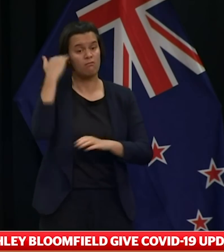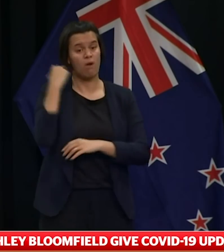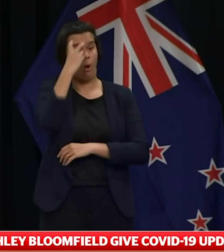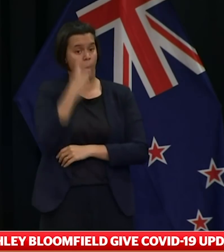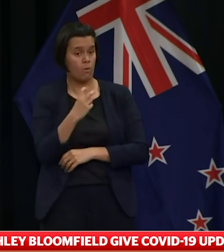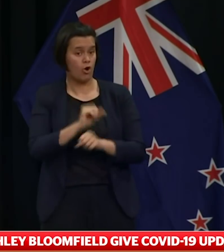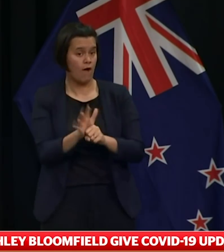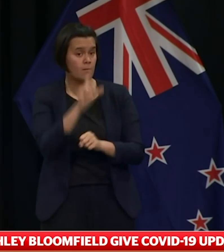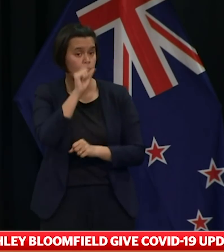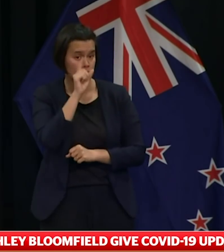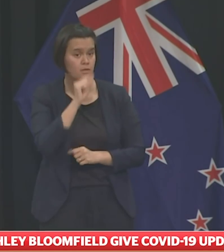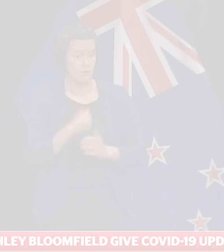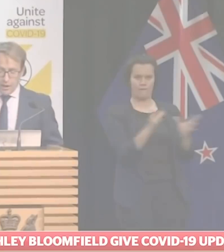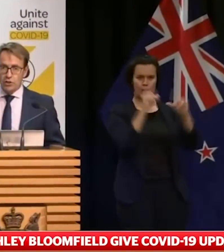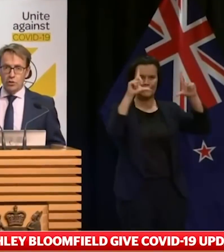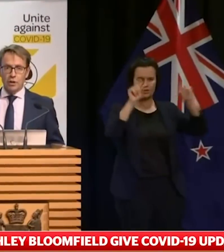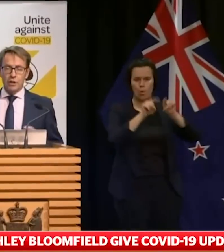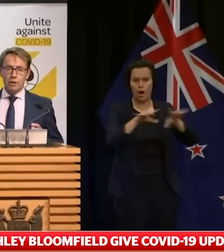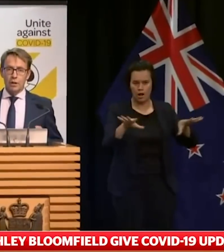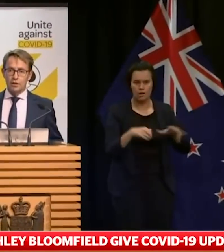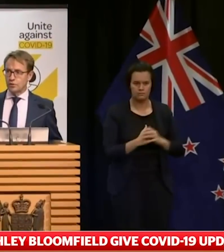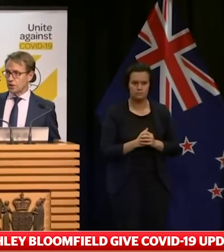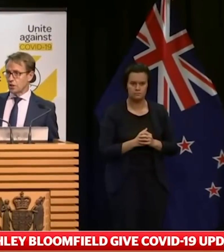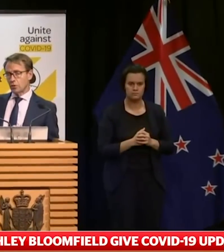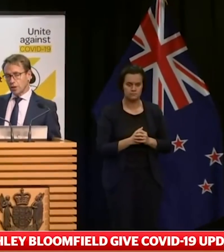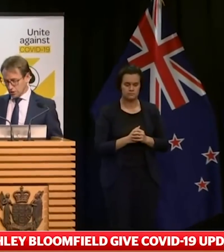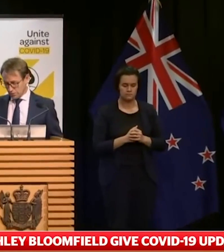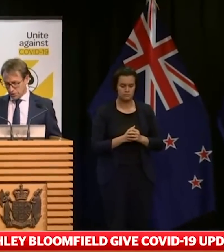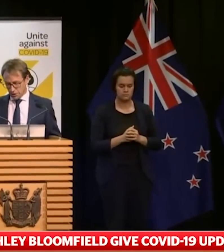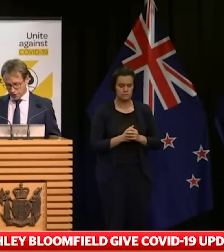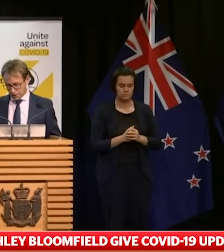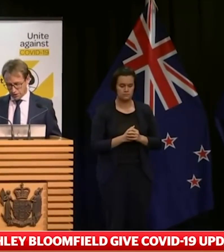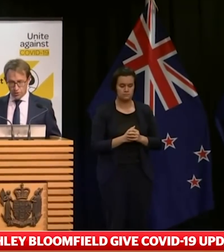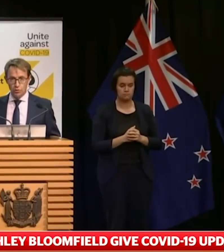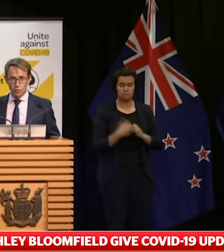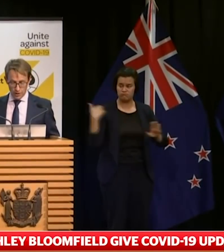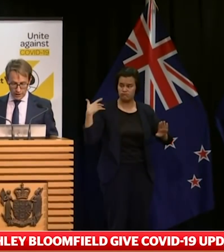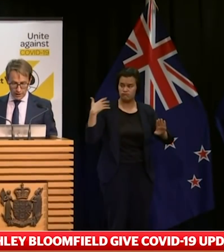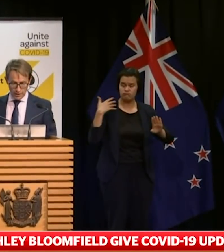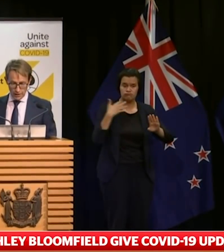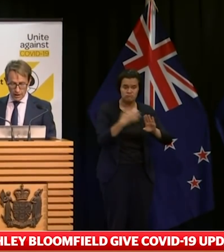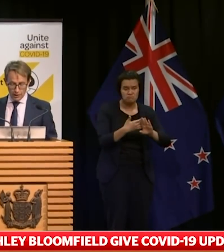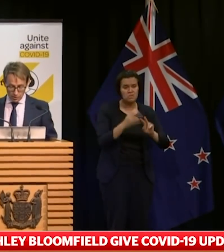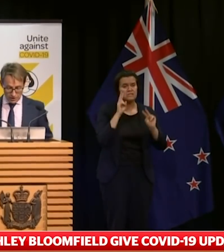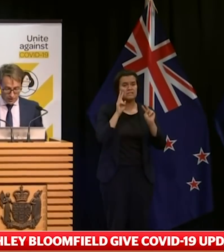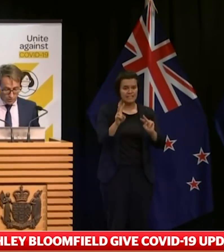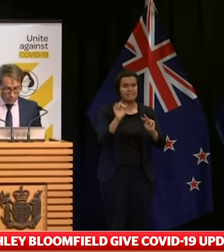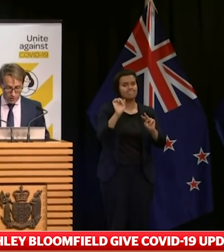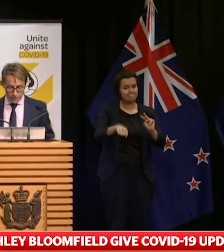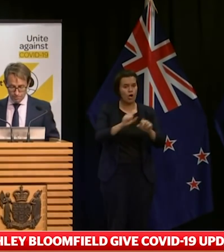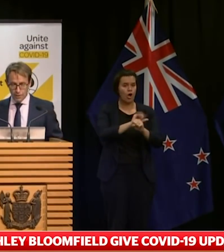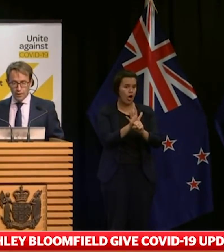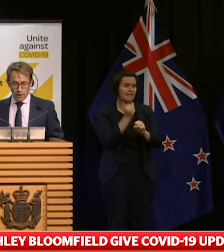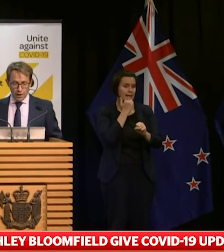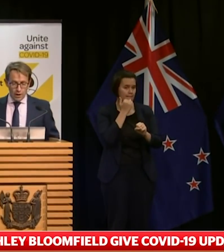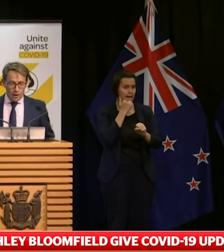in fact, an historical case. As you're aware and have seen over the weekend in particular, the cases are increasing there in